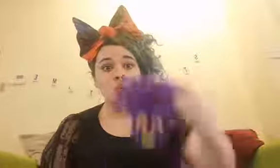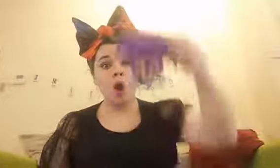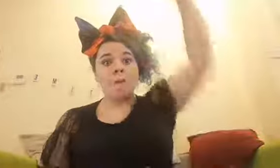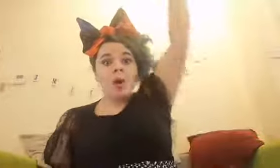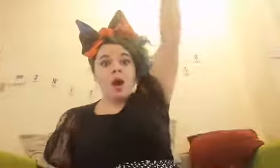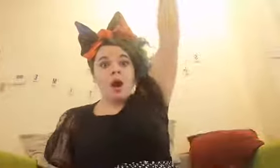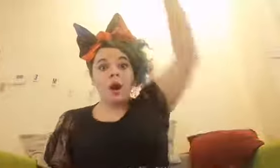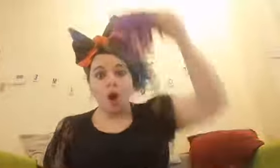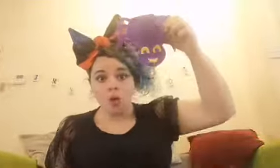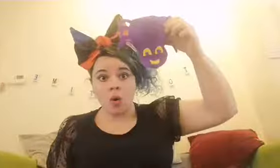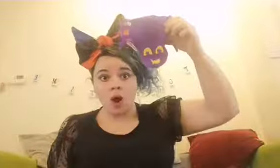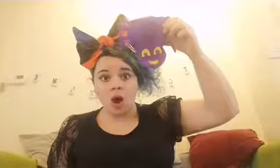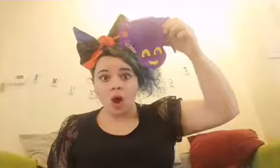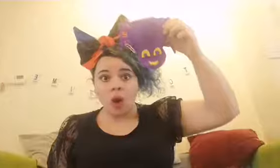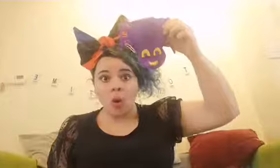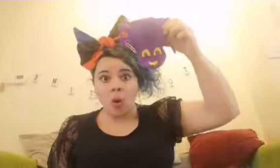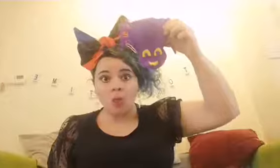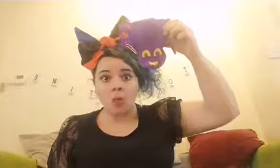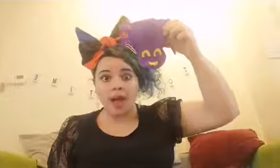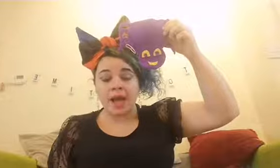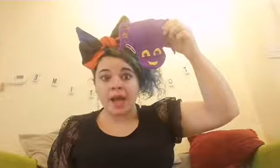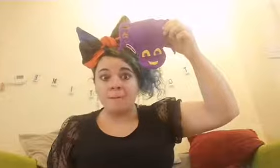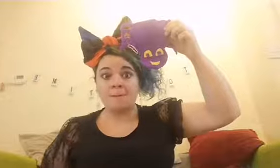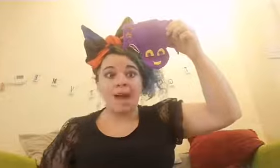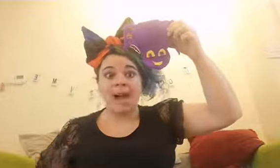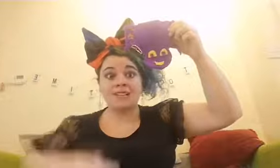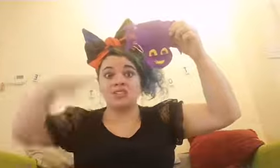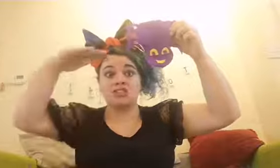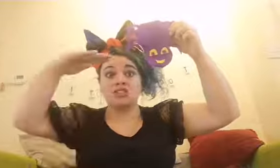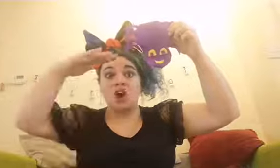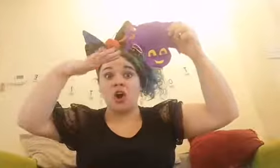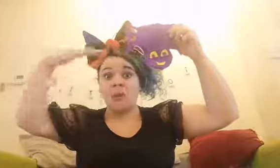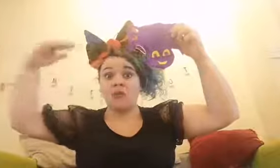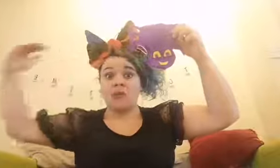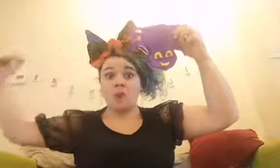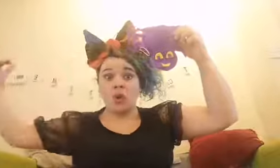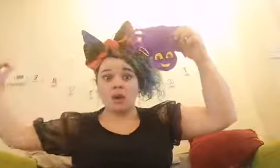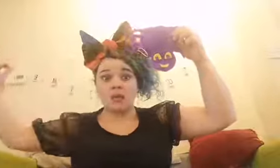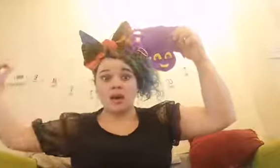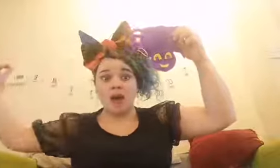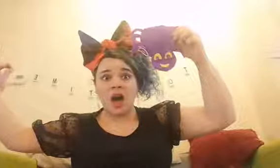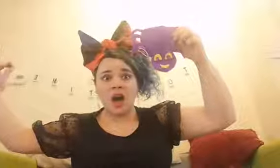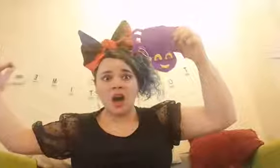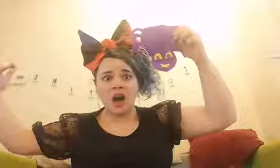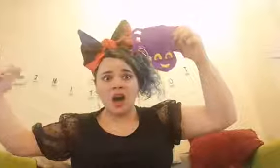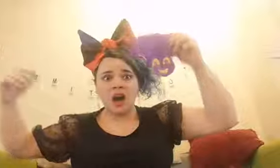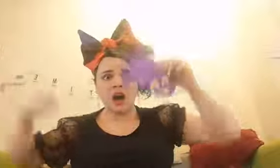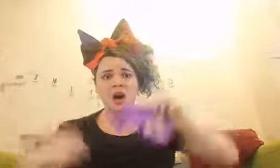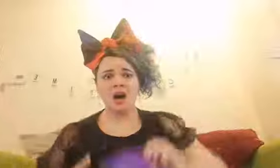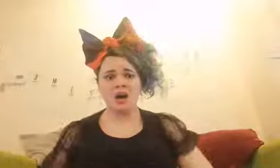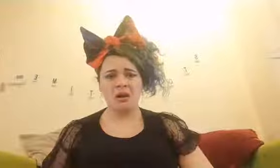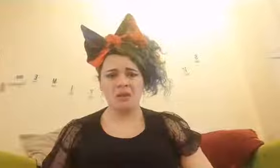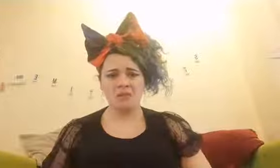whoop, all the way back to the top of the water. Oh